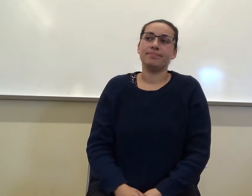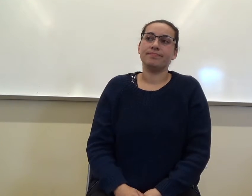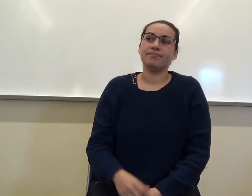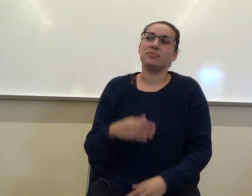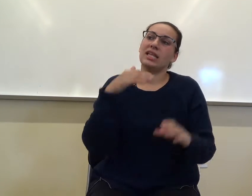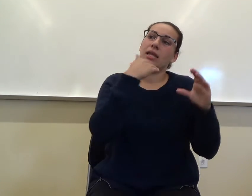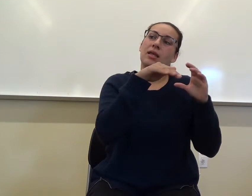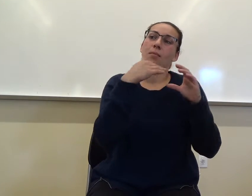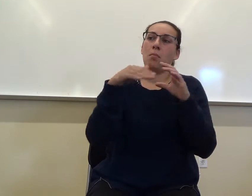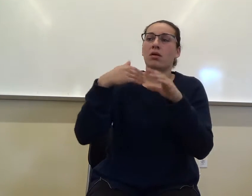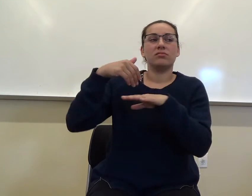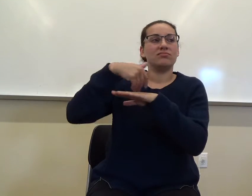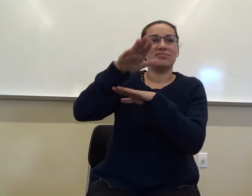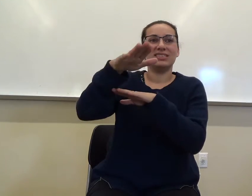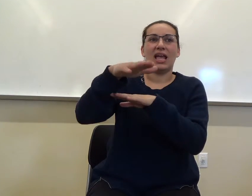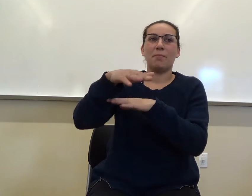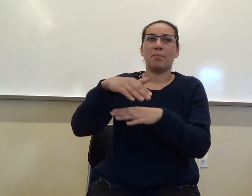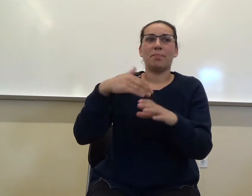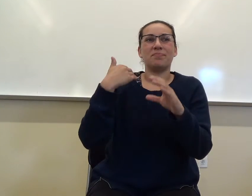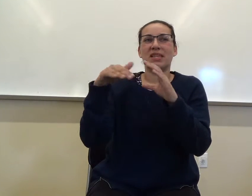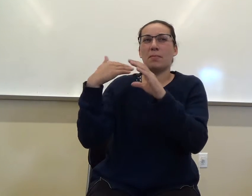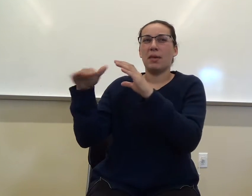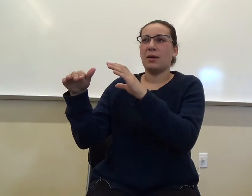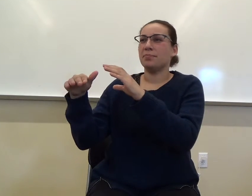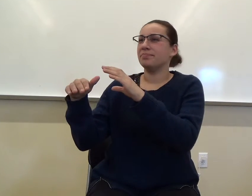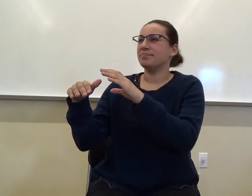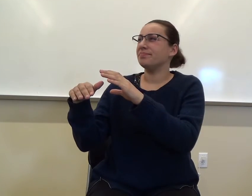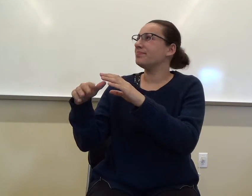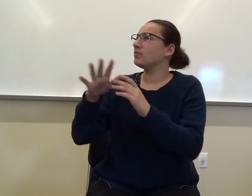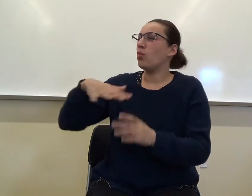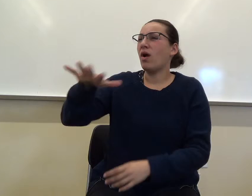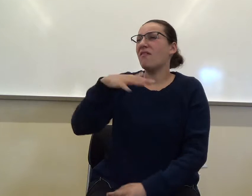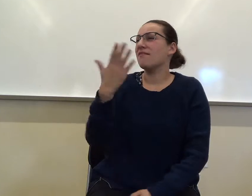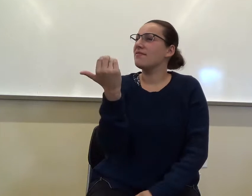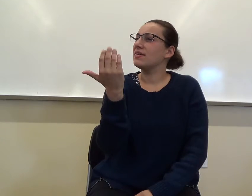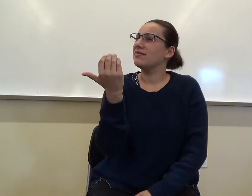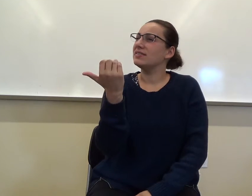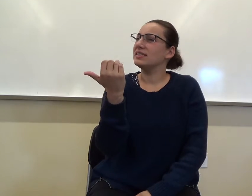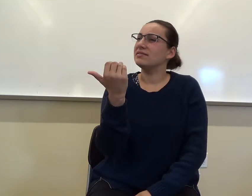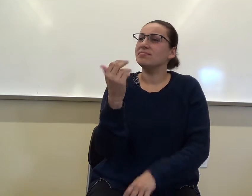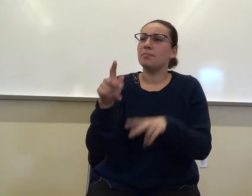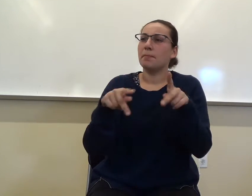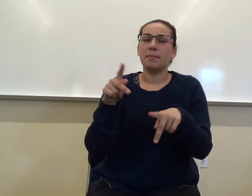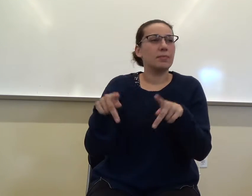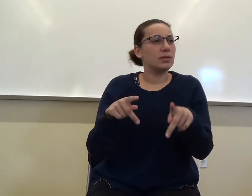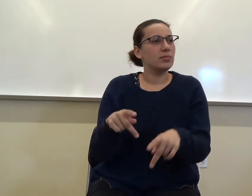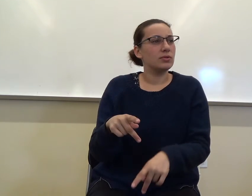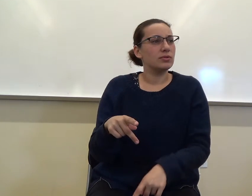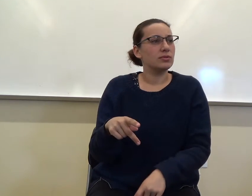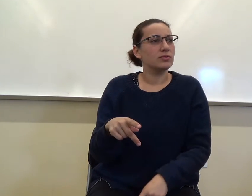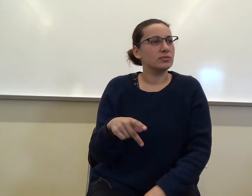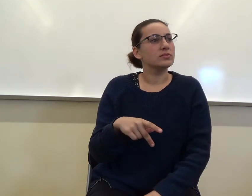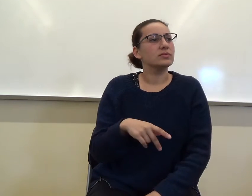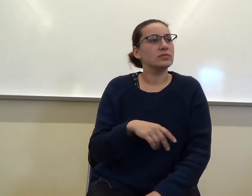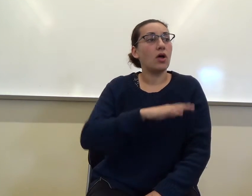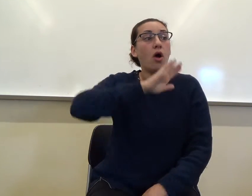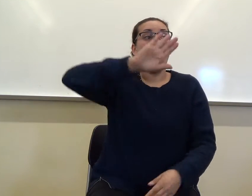about a number of people. Well, I guess it was 15. I guess I misspoke. It was 15 across all my classes,